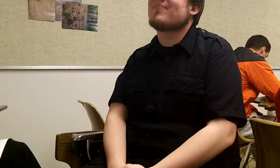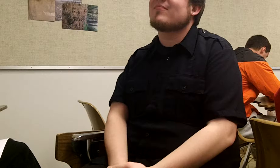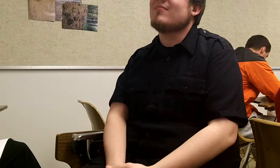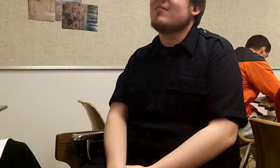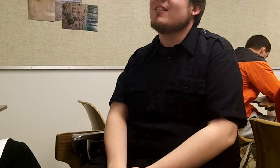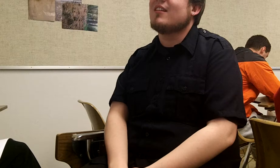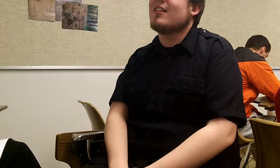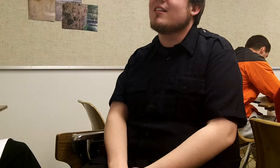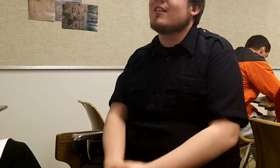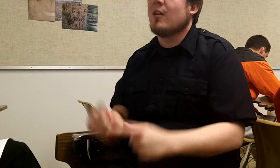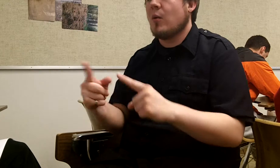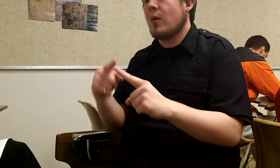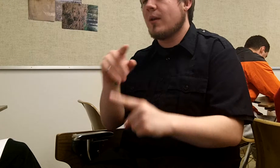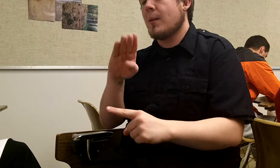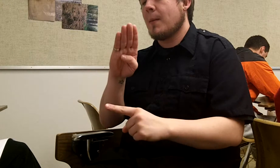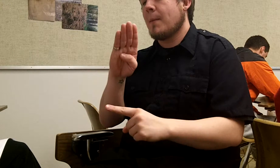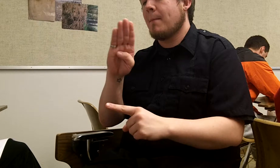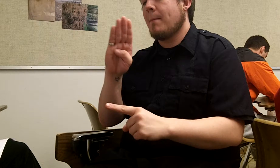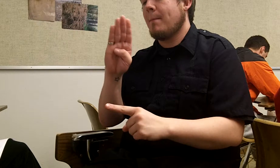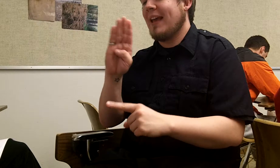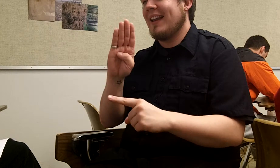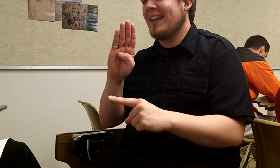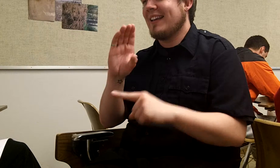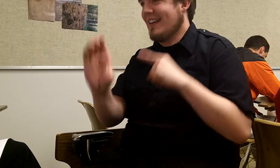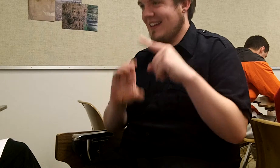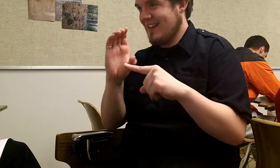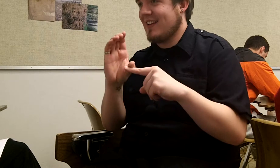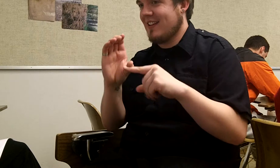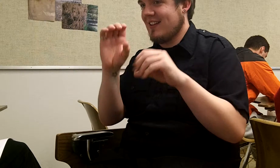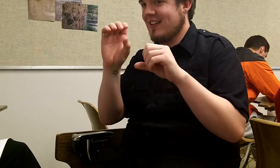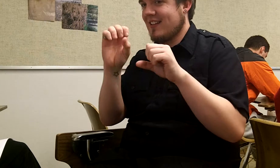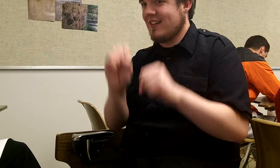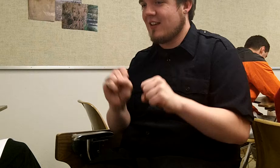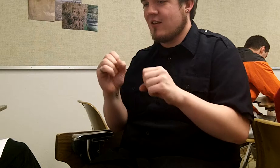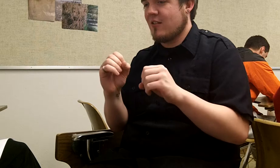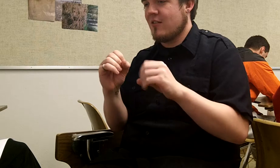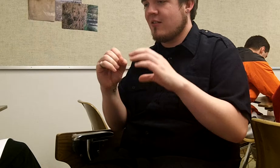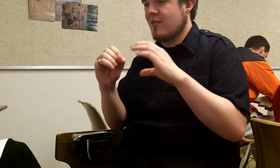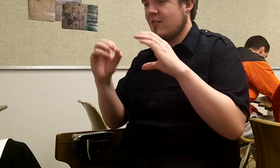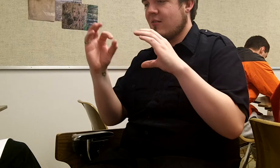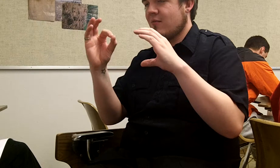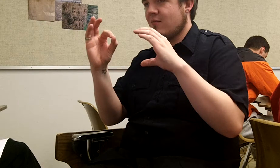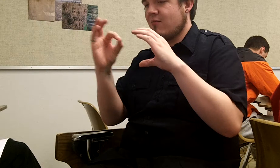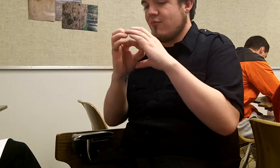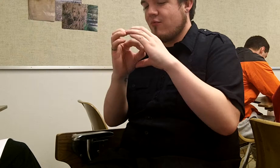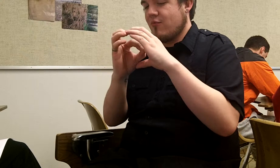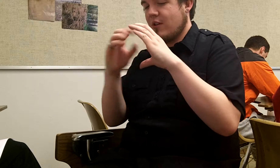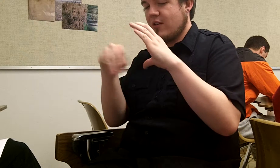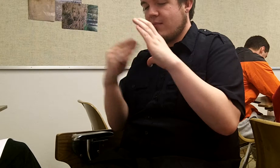And when beta-catenin isn't being degraded, it can actually move into the nucleus and act as a transcription factor. And here